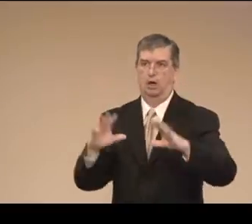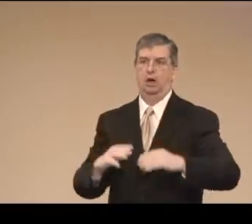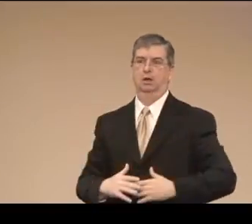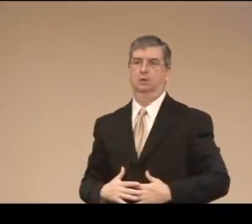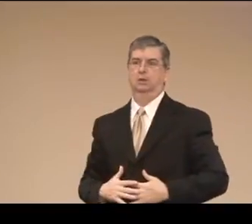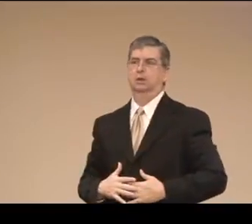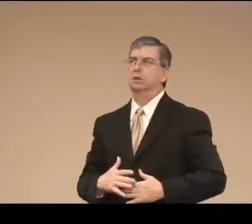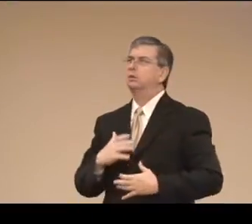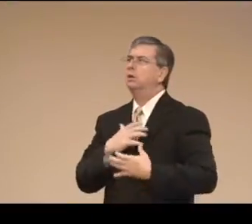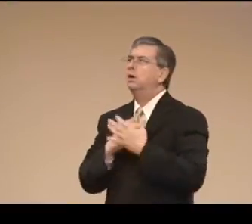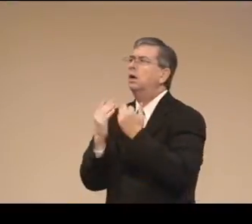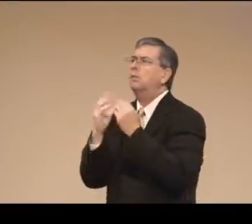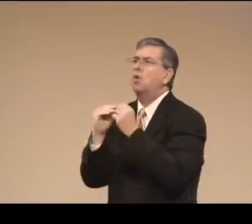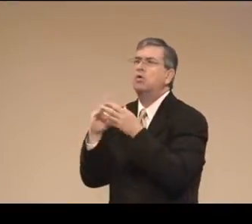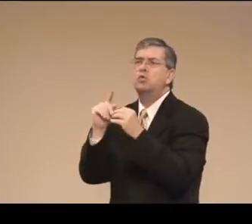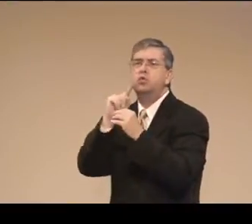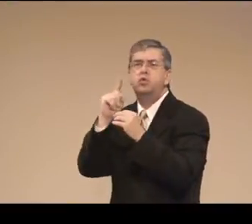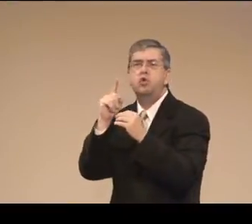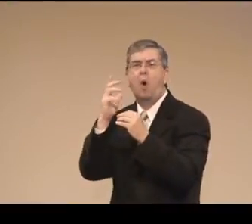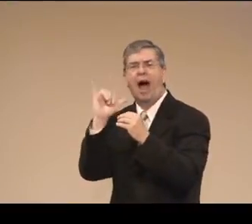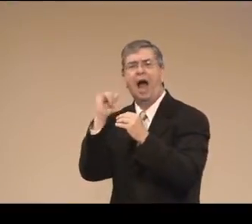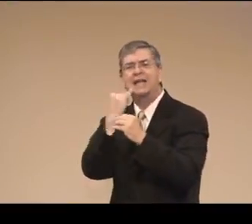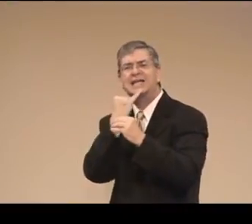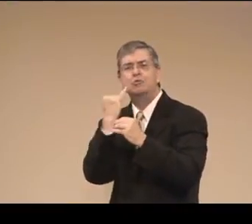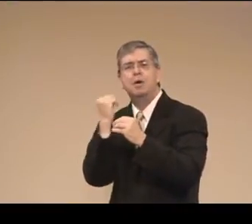that God would create a miracle. He knew it.